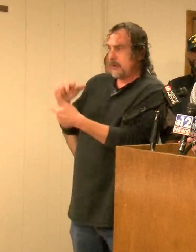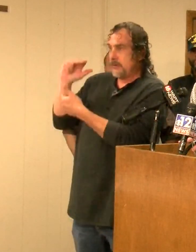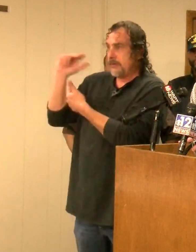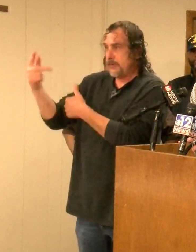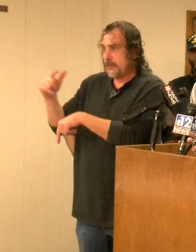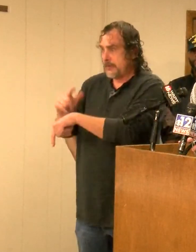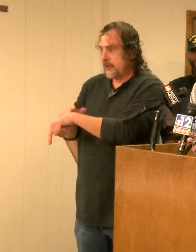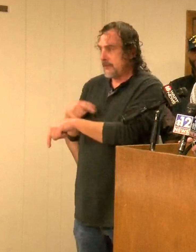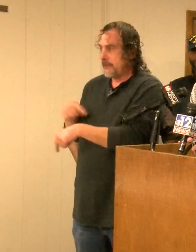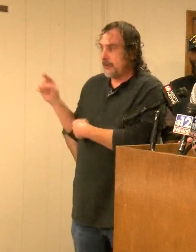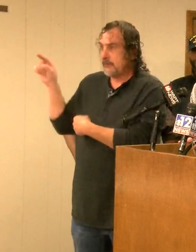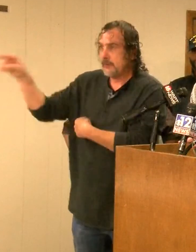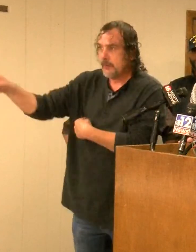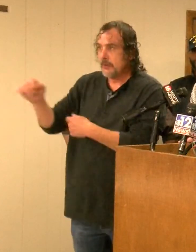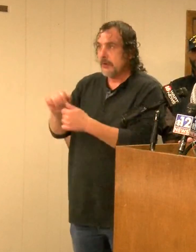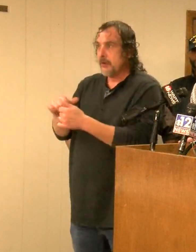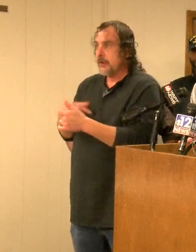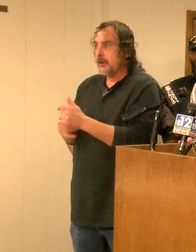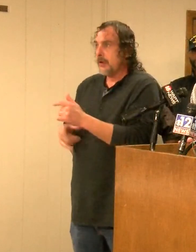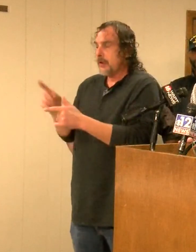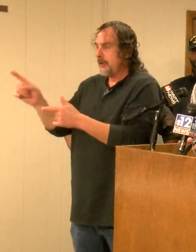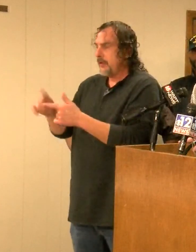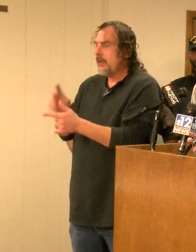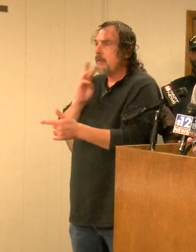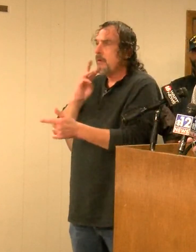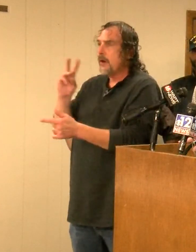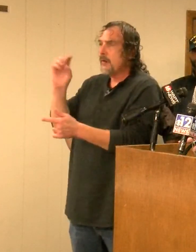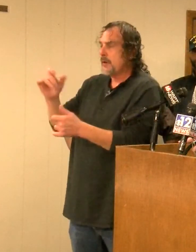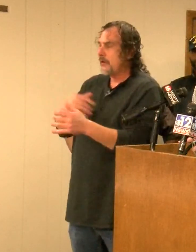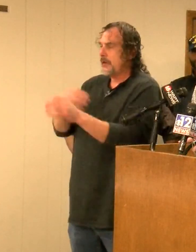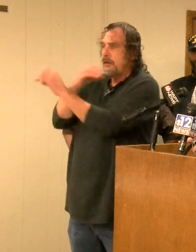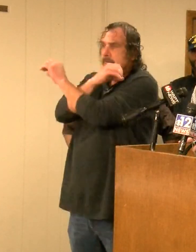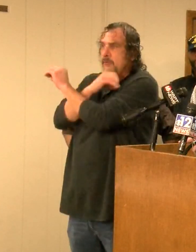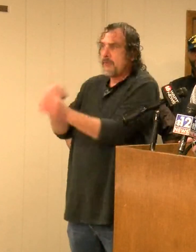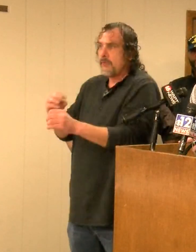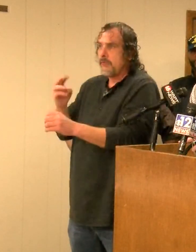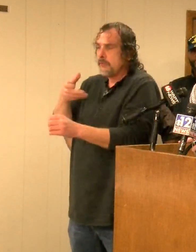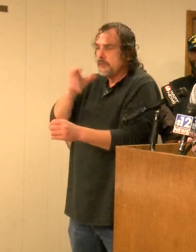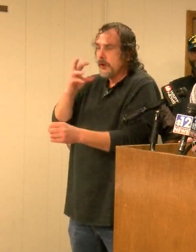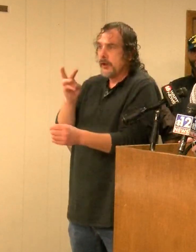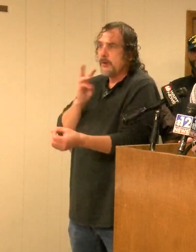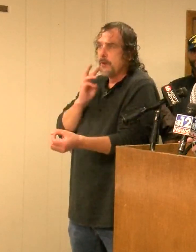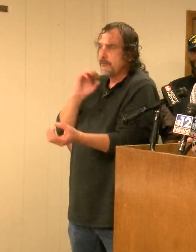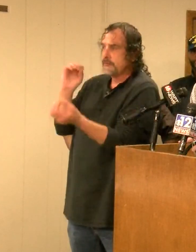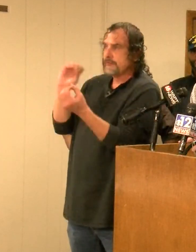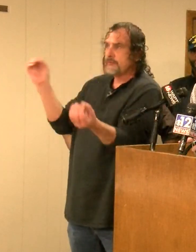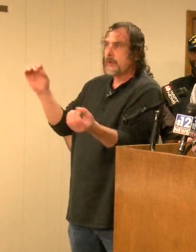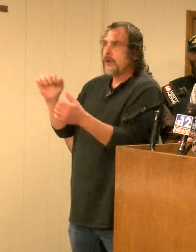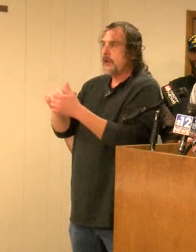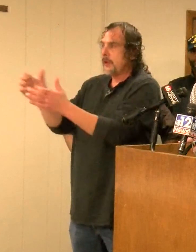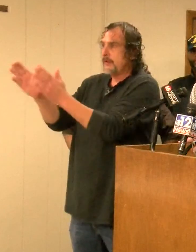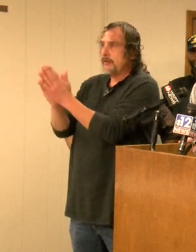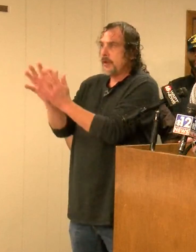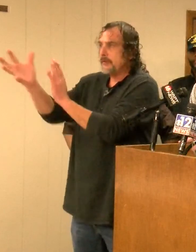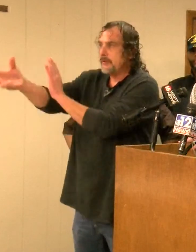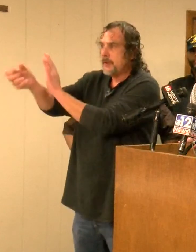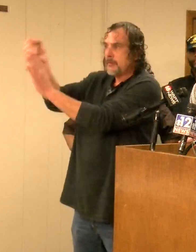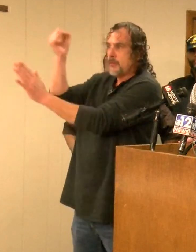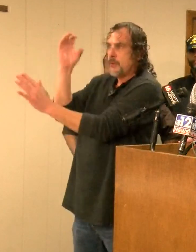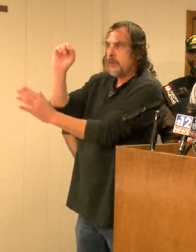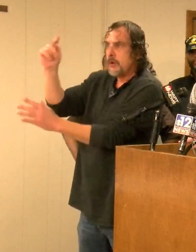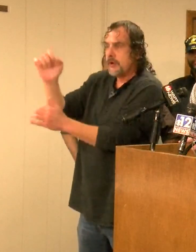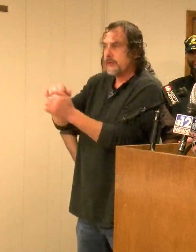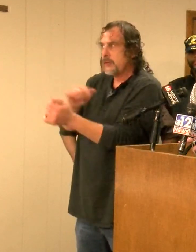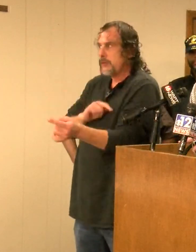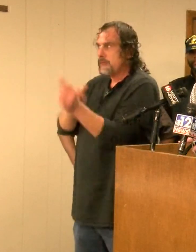we've been to that family. They lost their water well this morning, so they don't have any drinking water. So they've asked to be extracted. So we're